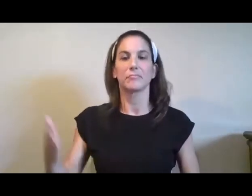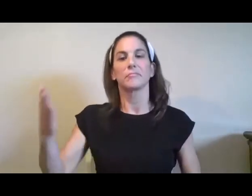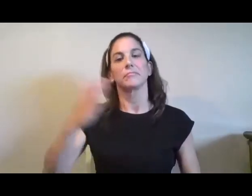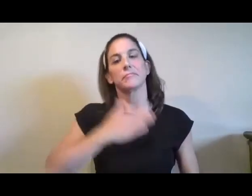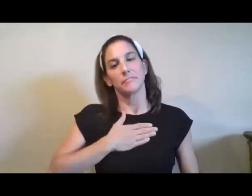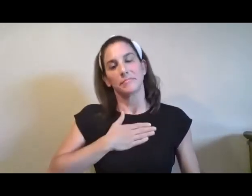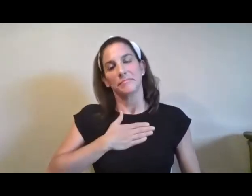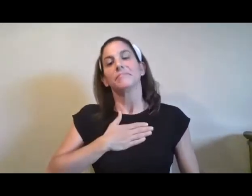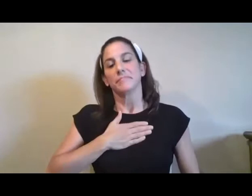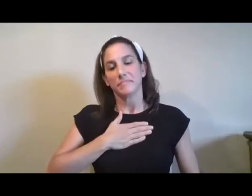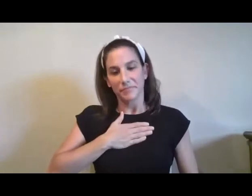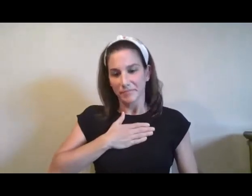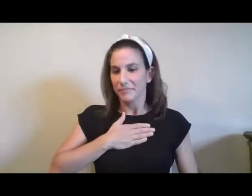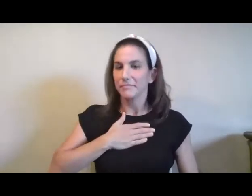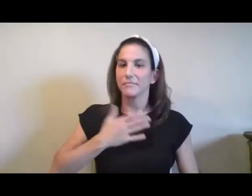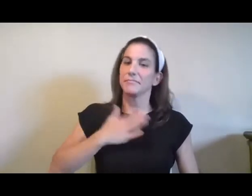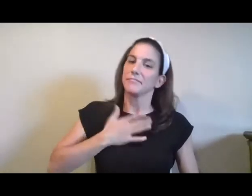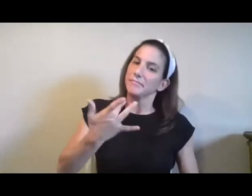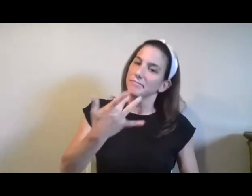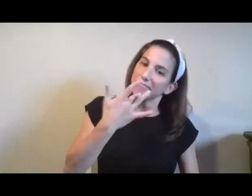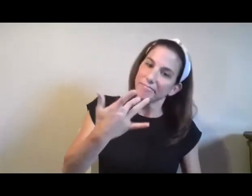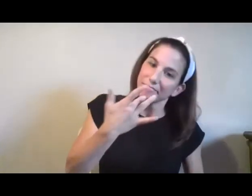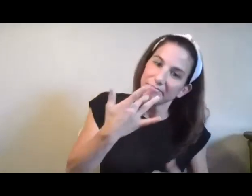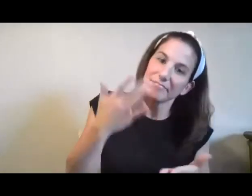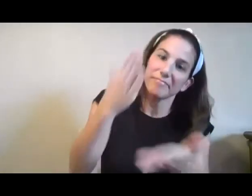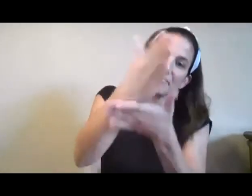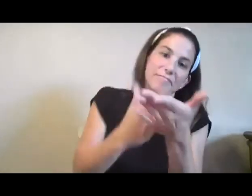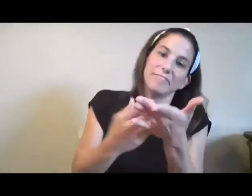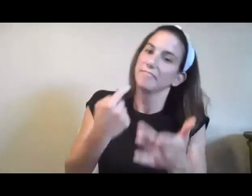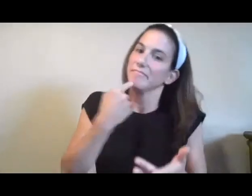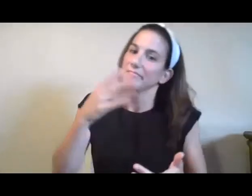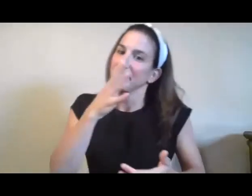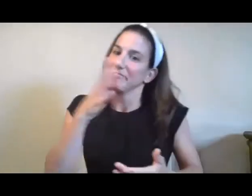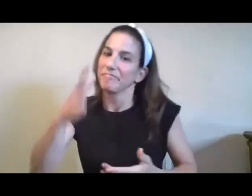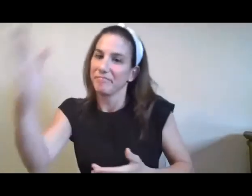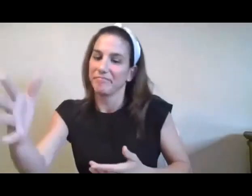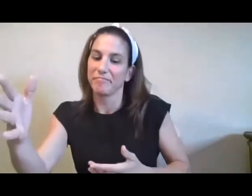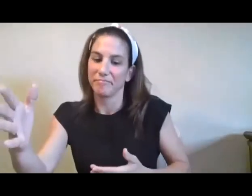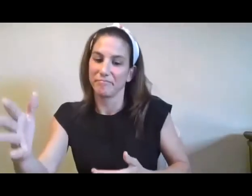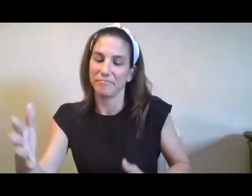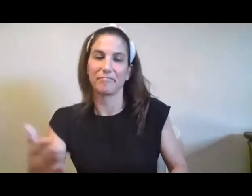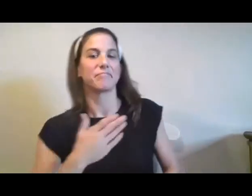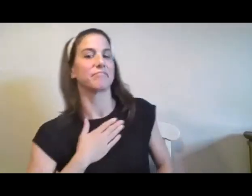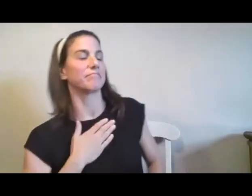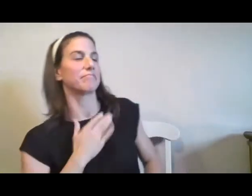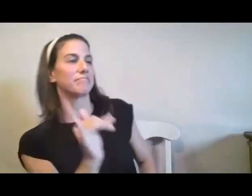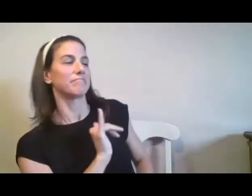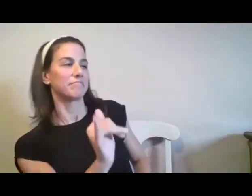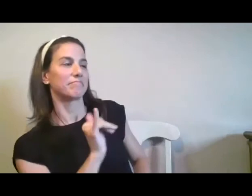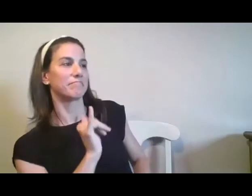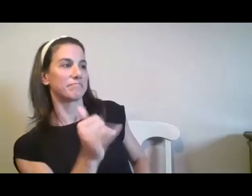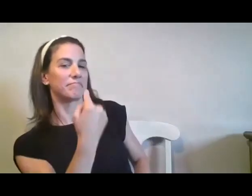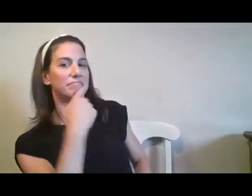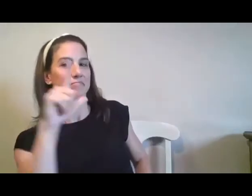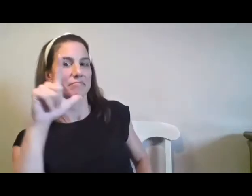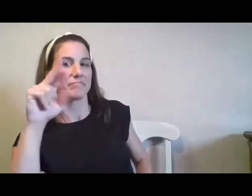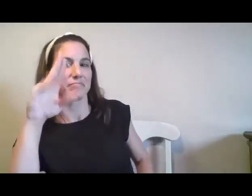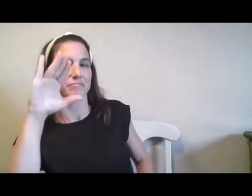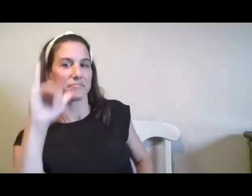"Oh my, this is my favorite part," said Gram. "Mine too," said